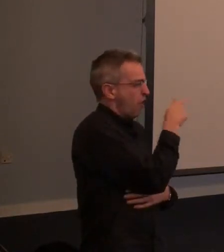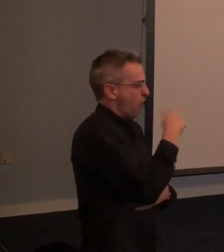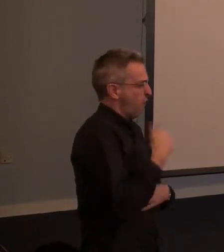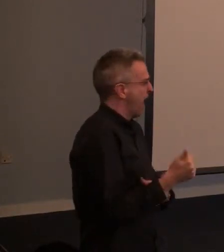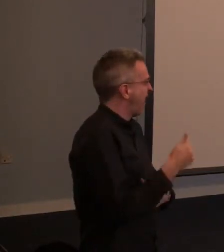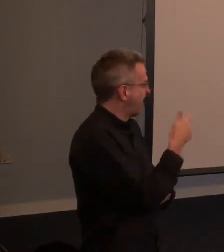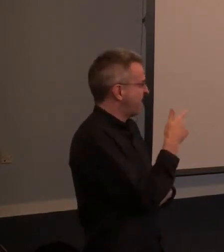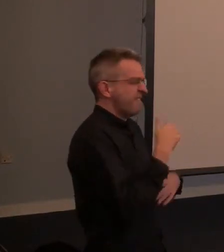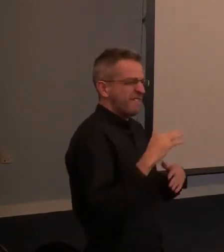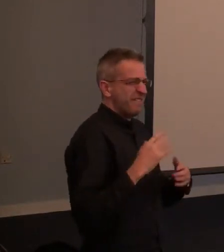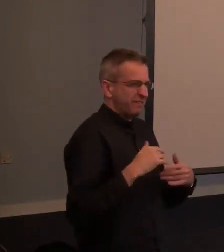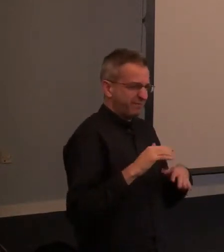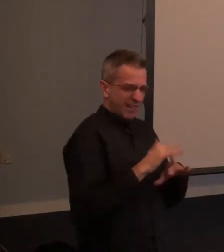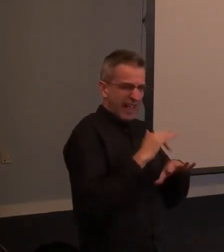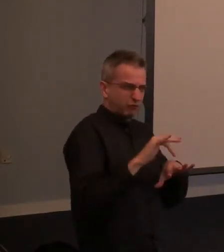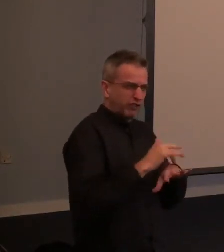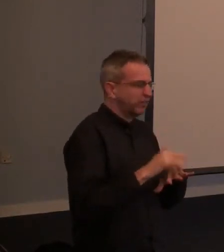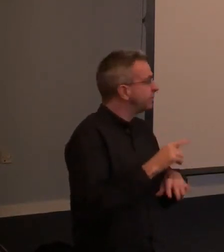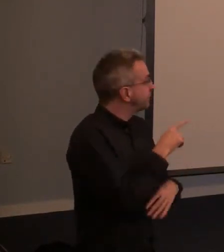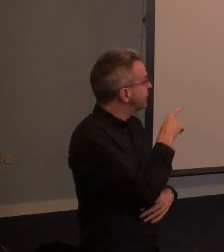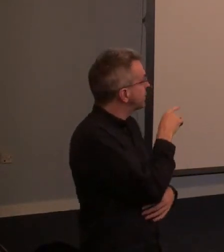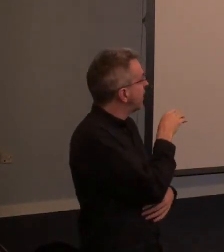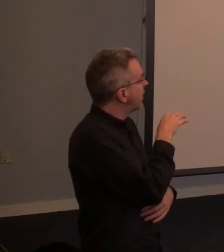Matlin herself is very well, a well-known deaf actress.